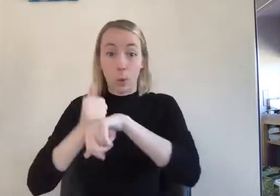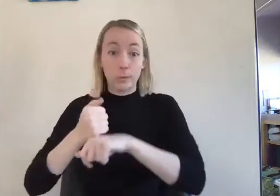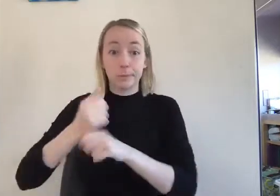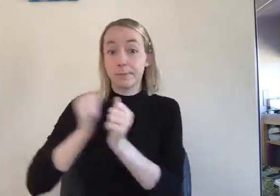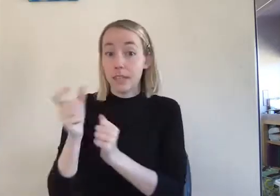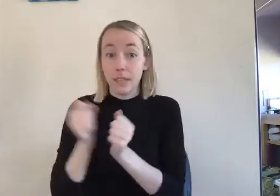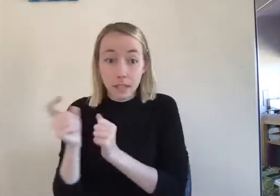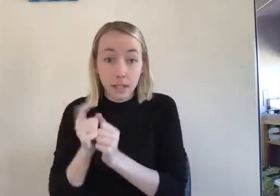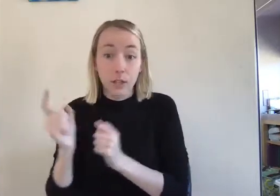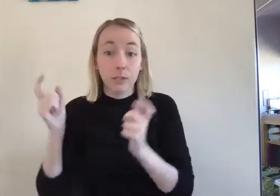annual convention.